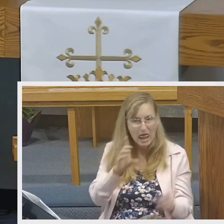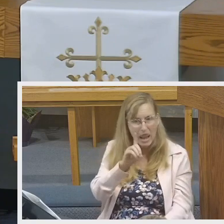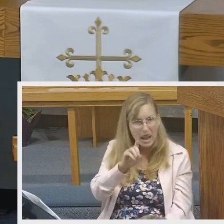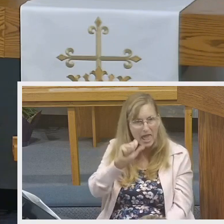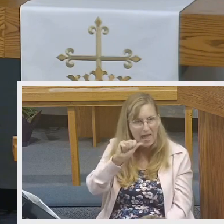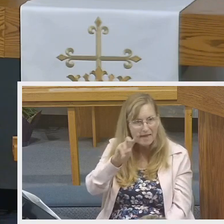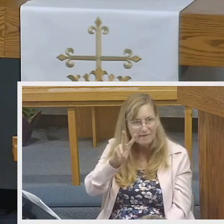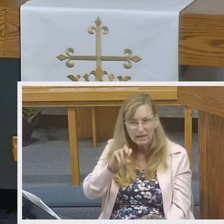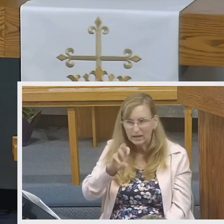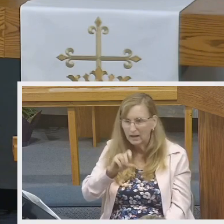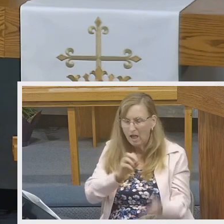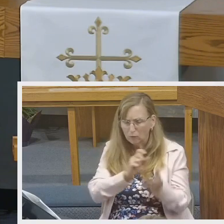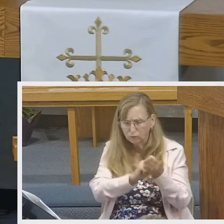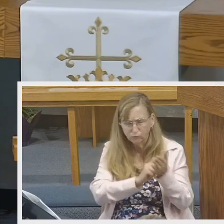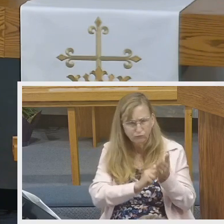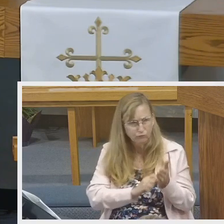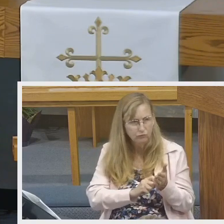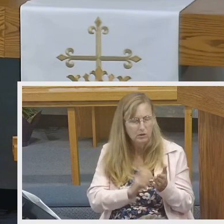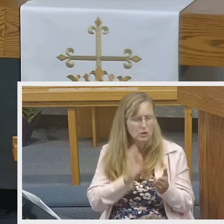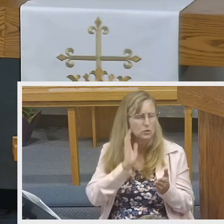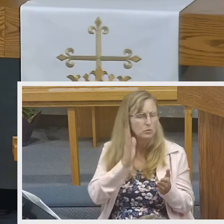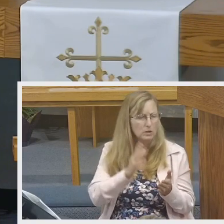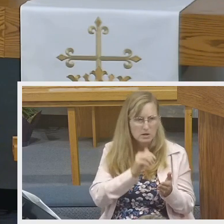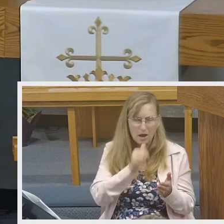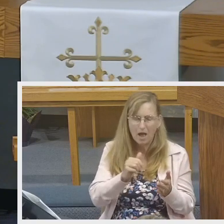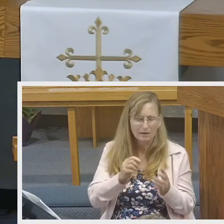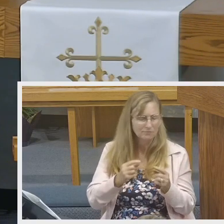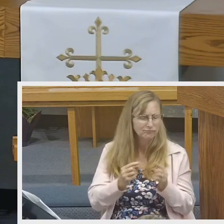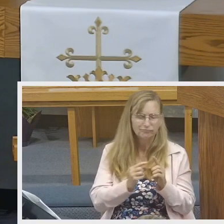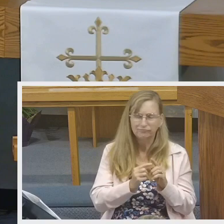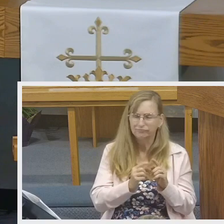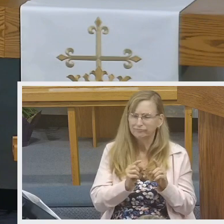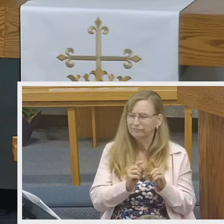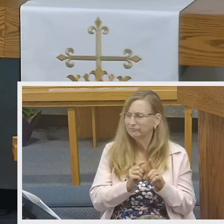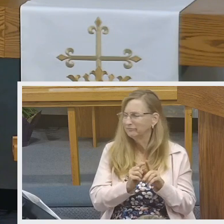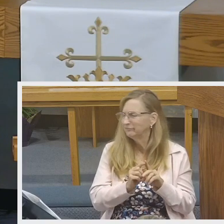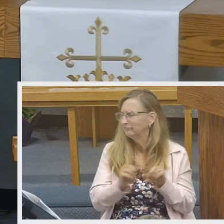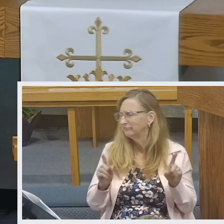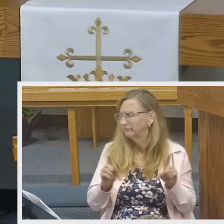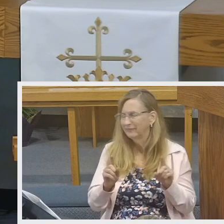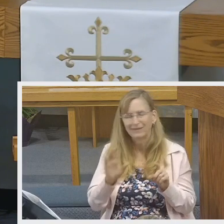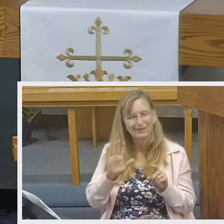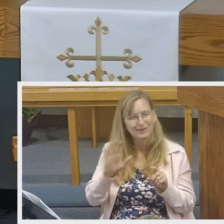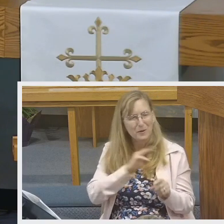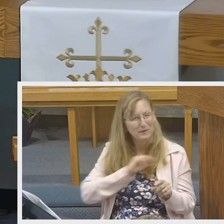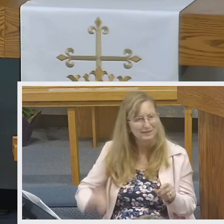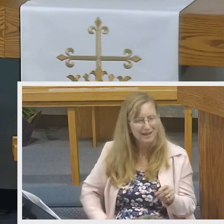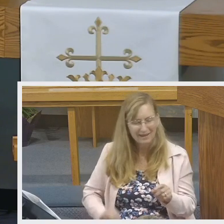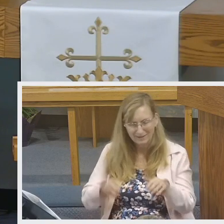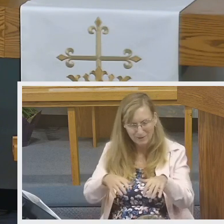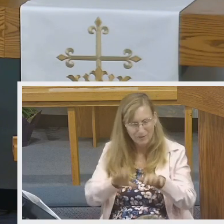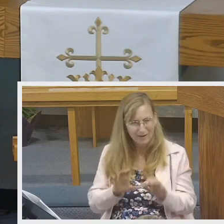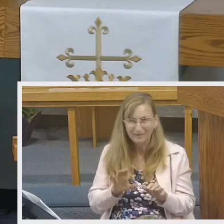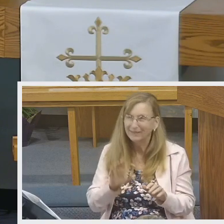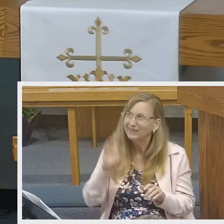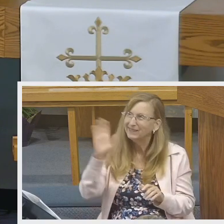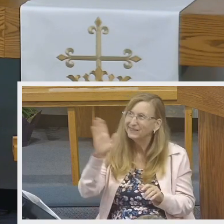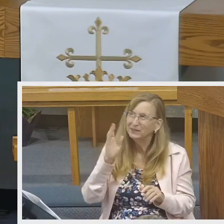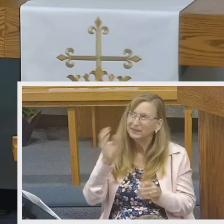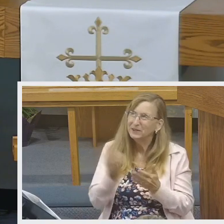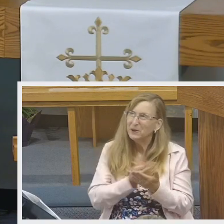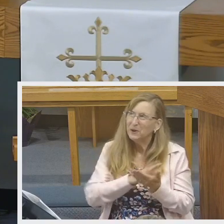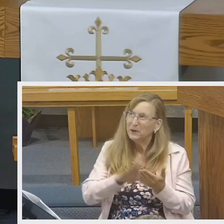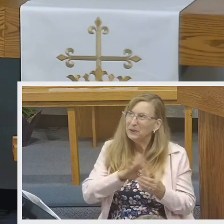had written, "You will not abandon your Messiah to the grave, nor will you let your Holy One see decay."